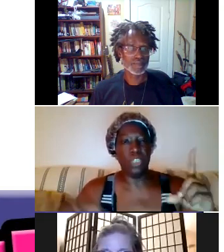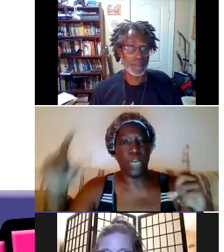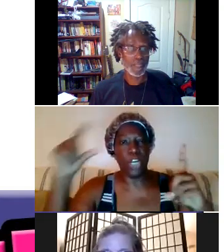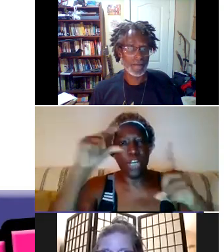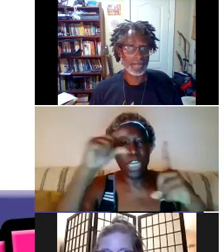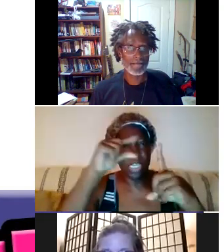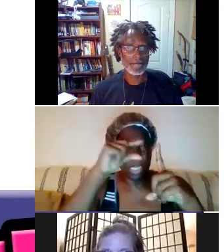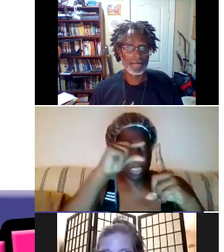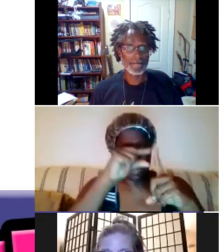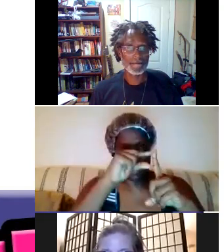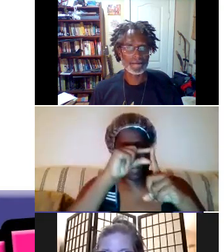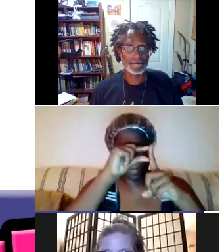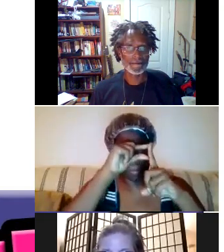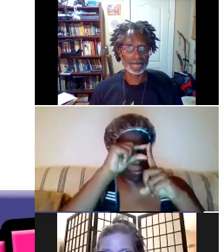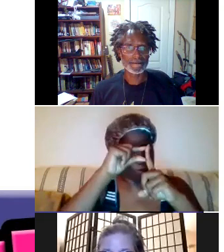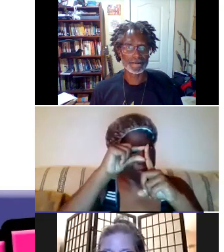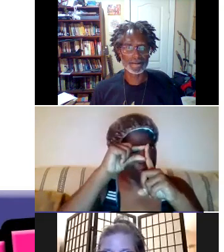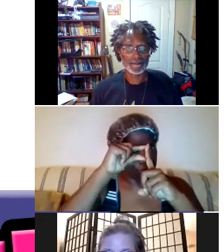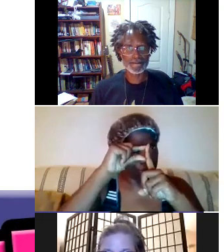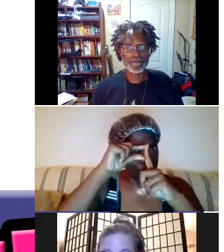This is word.